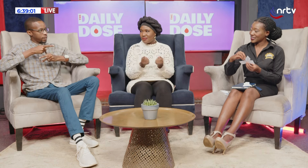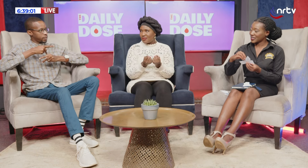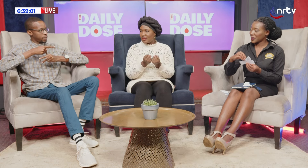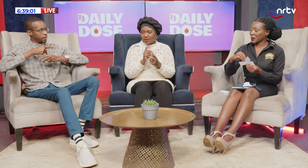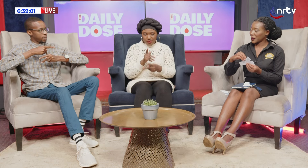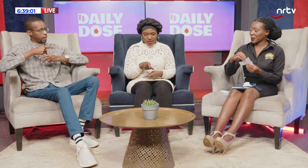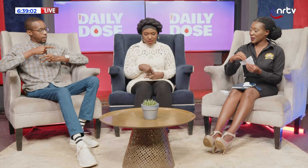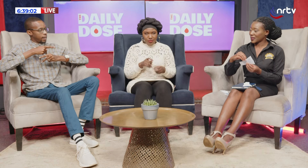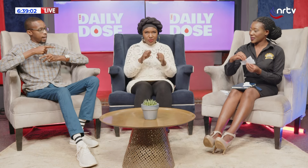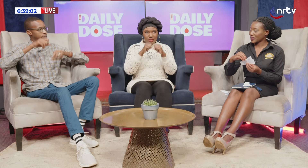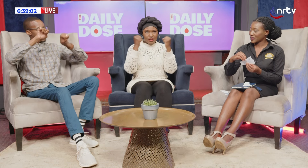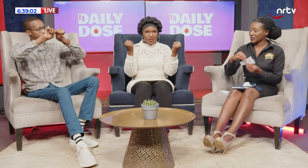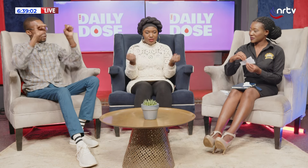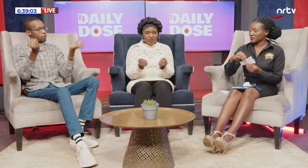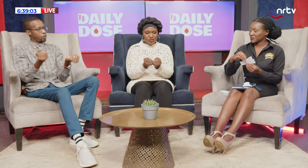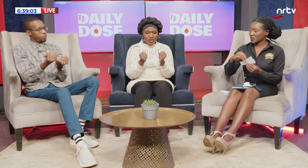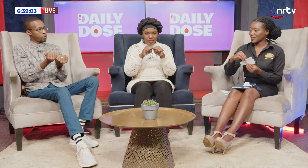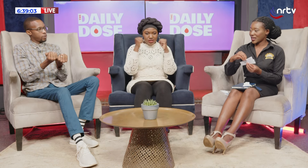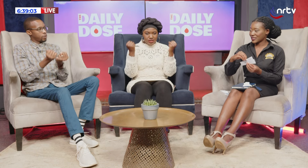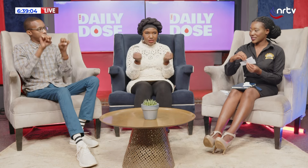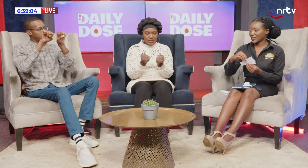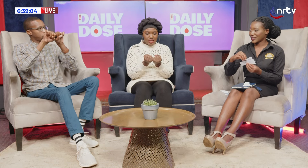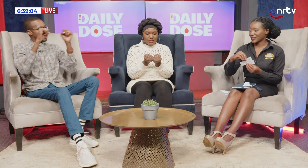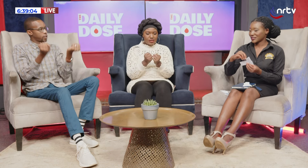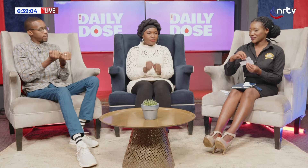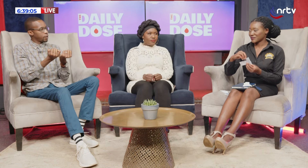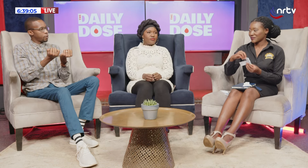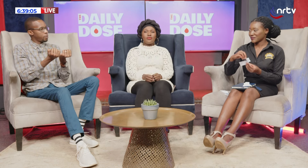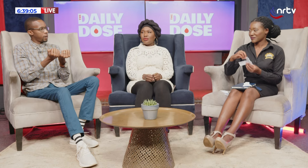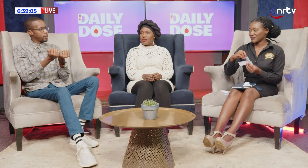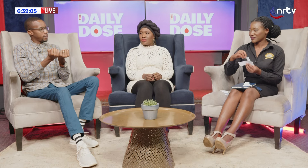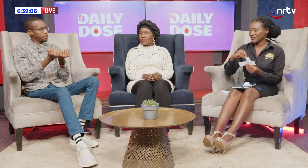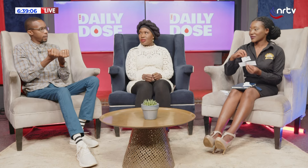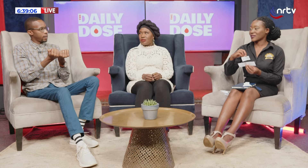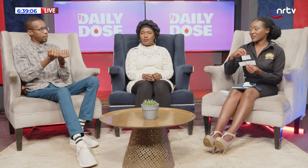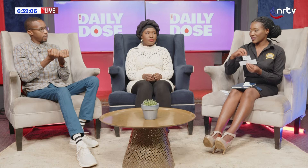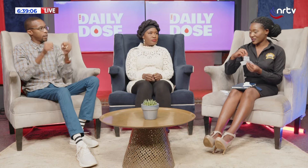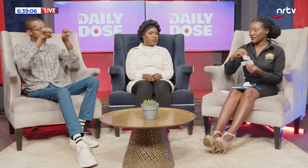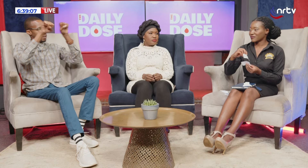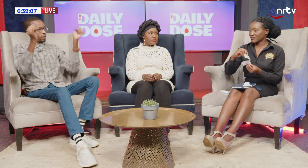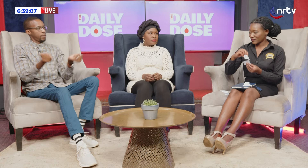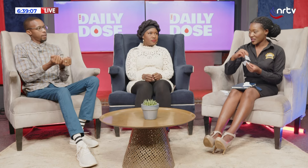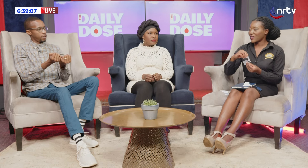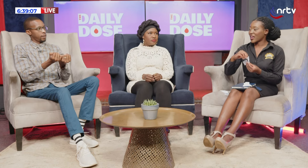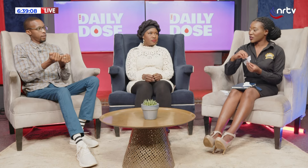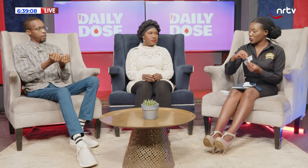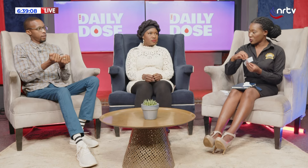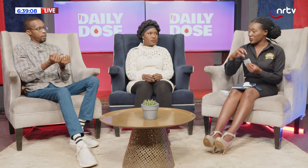it? Yeah. Mm-hmm. Keep. And okay. Then group. Society. So society and group are the same sign. Mm. And then group with a G.